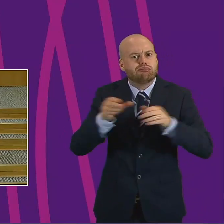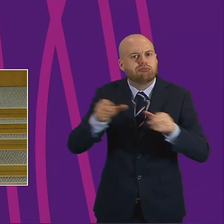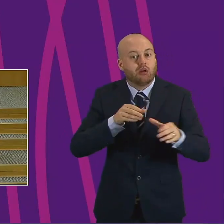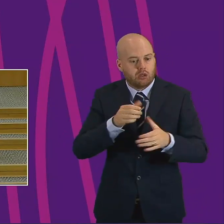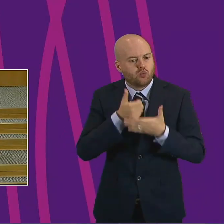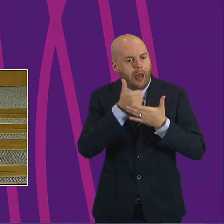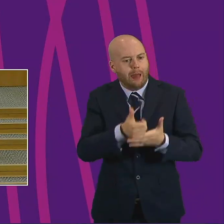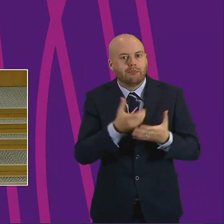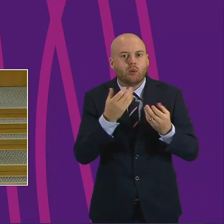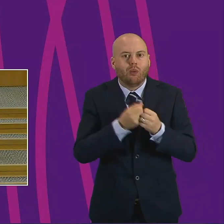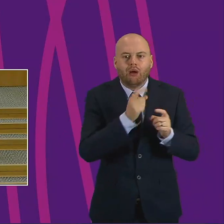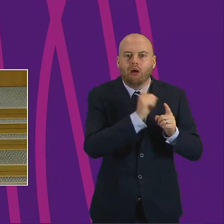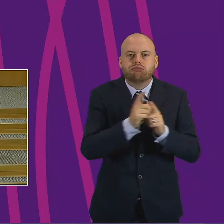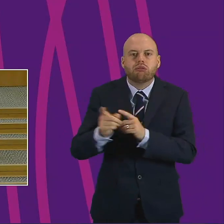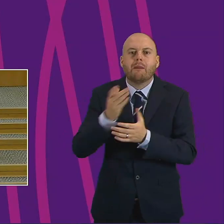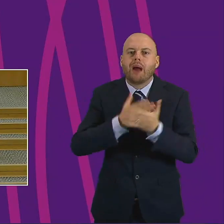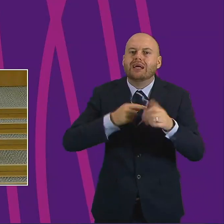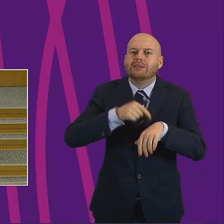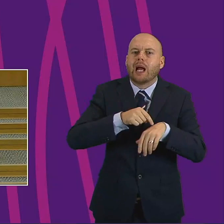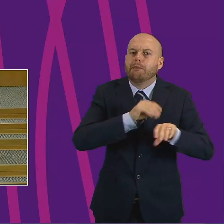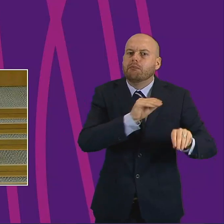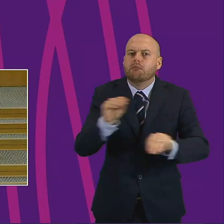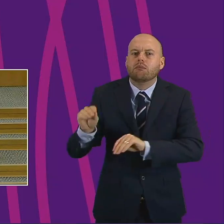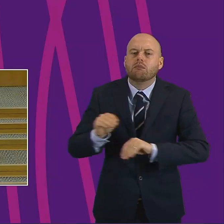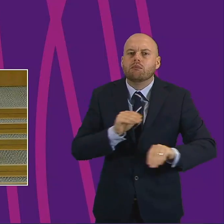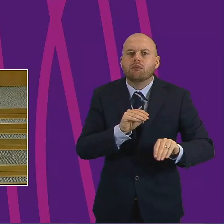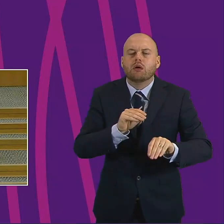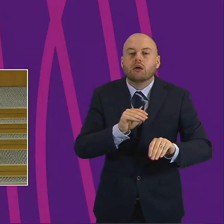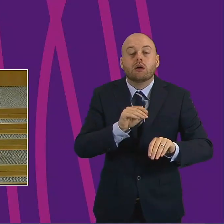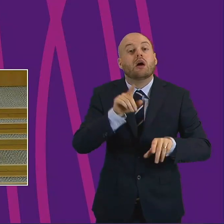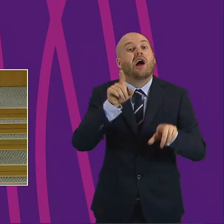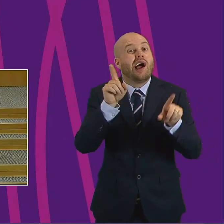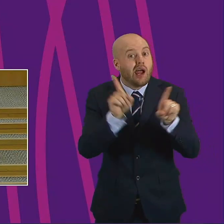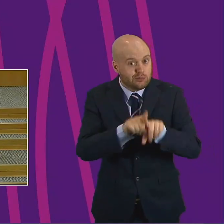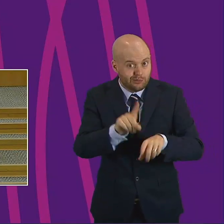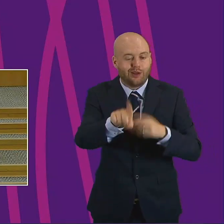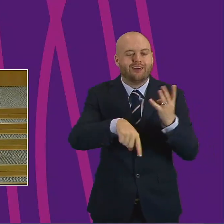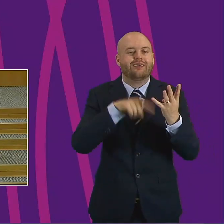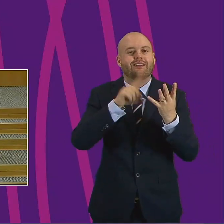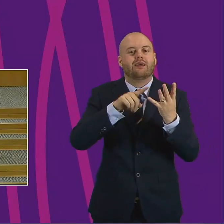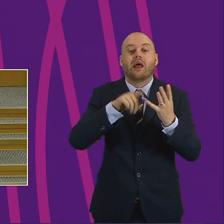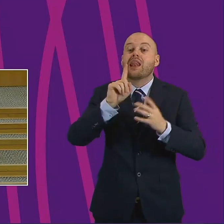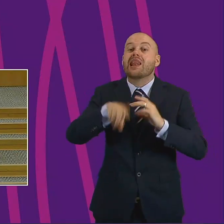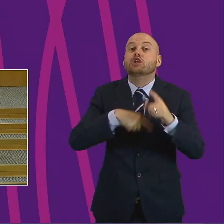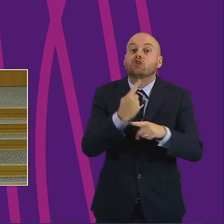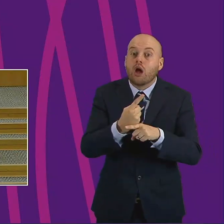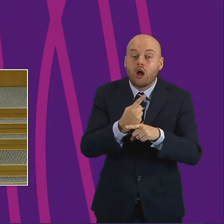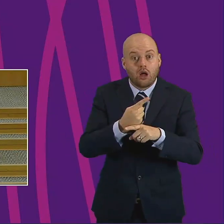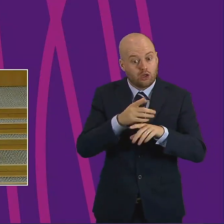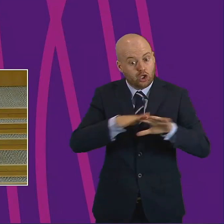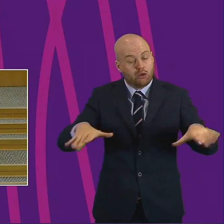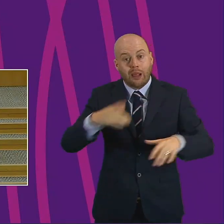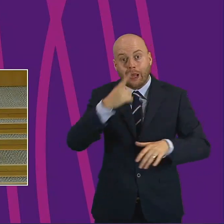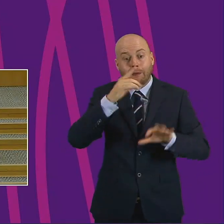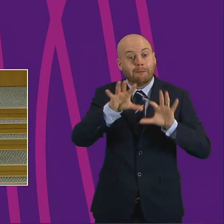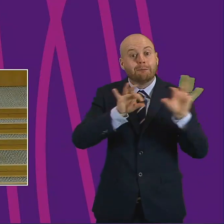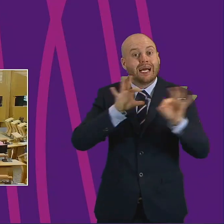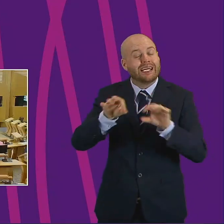that children will be able to access the same breadth of subjects next academic year as was available to them this